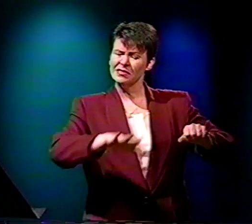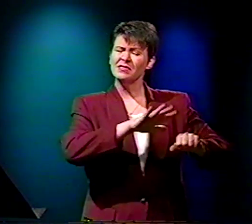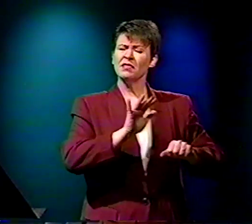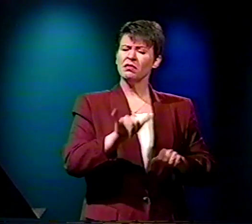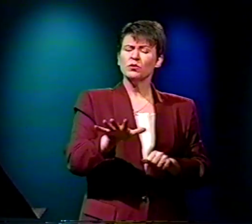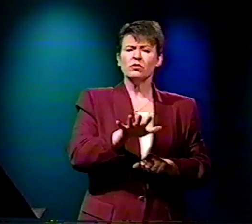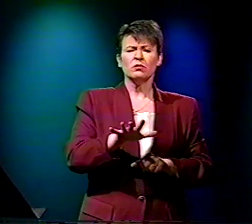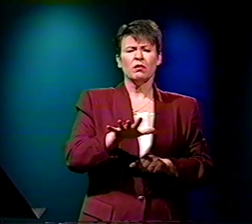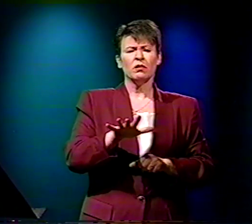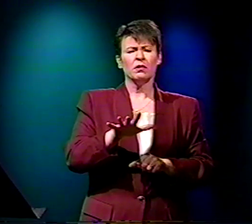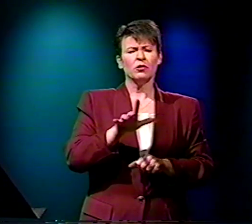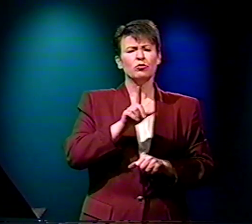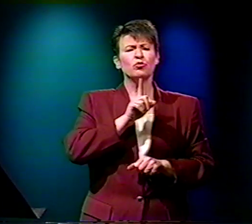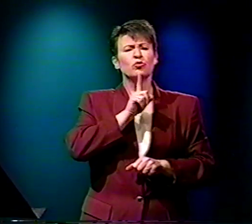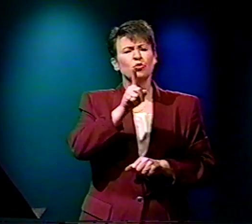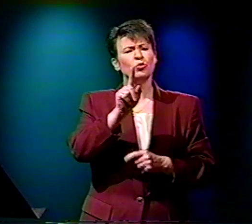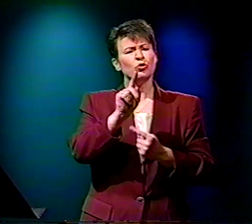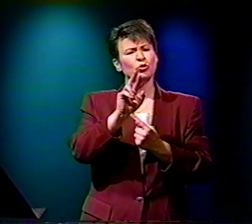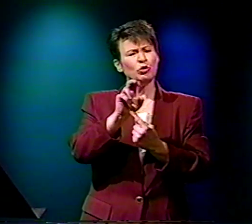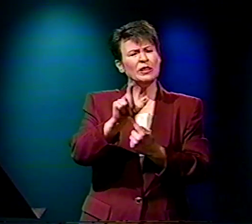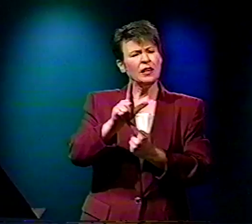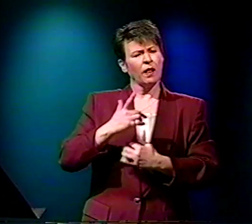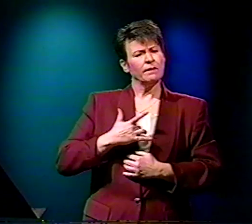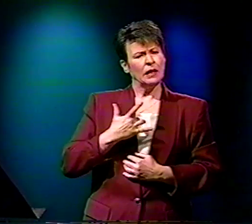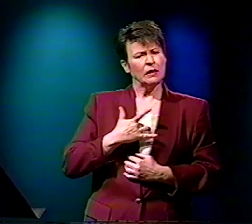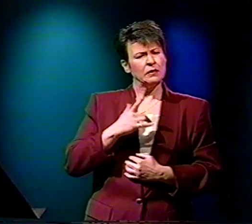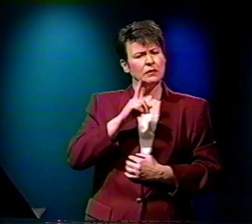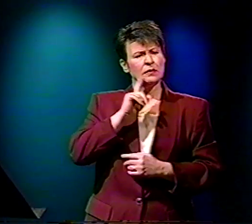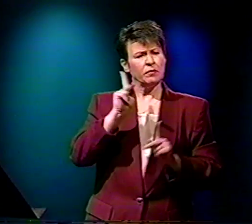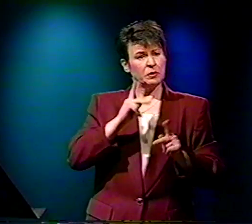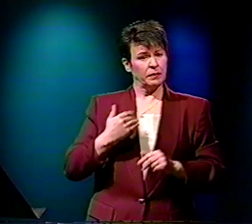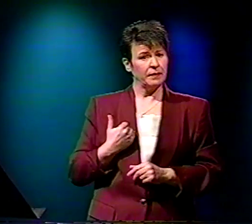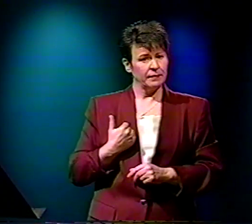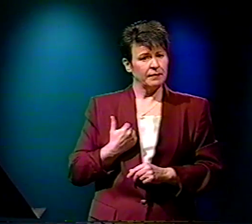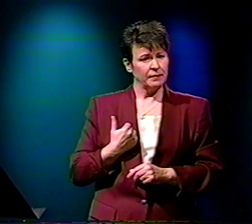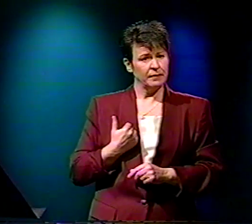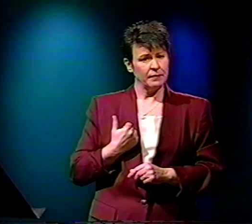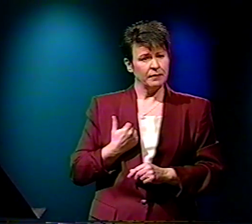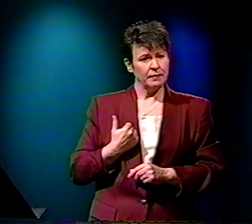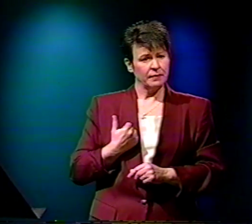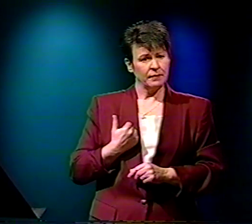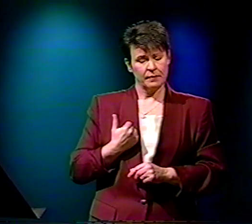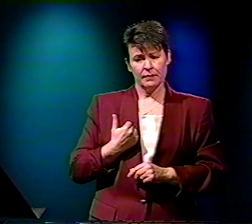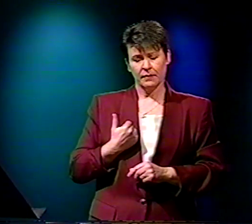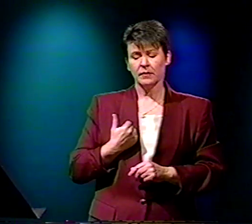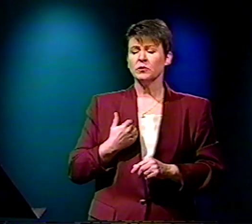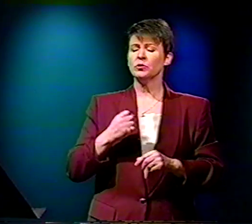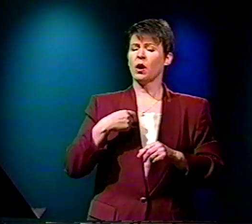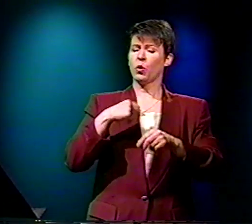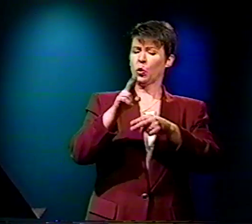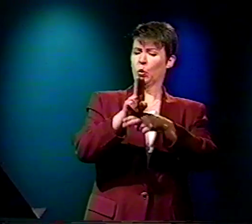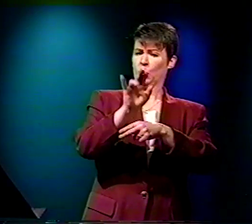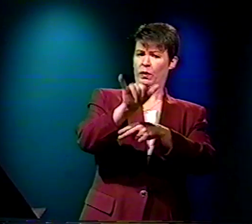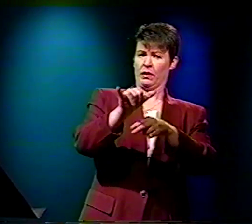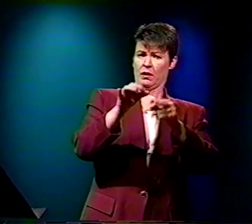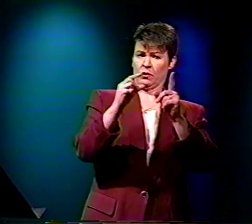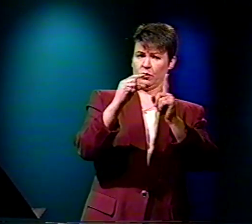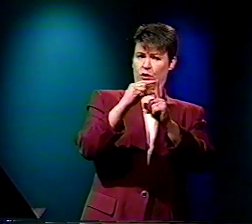of ambivalence and lack of trust really are very real feelings that deaf people have. So I am